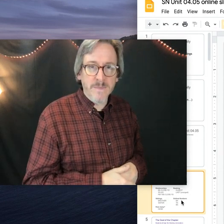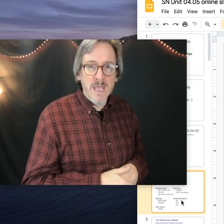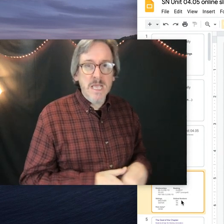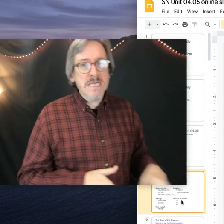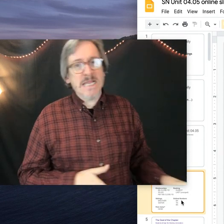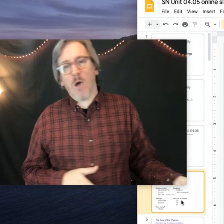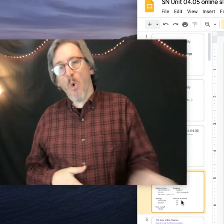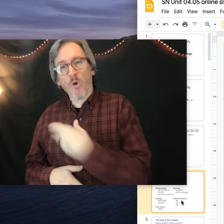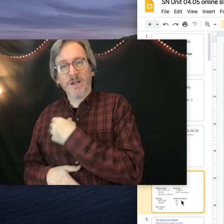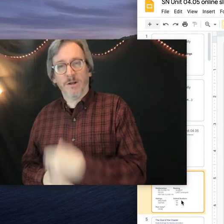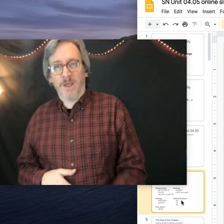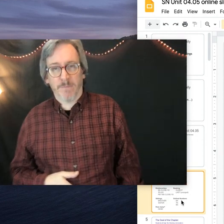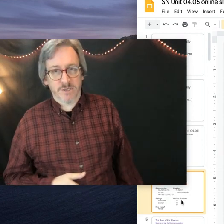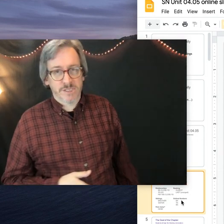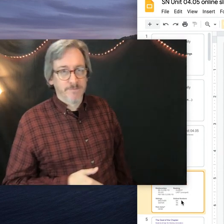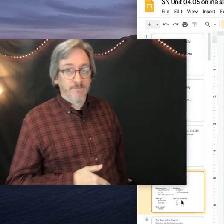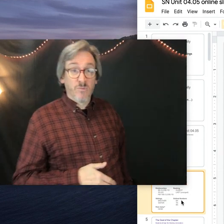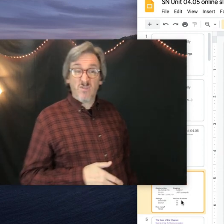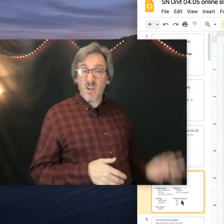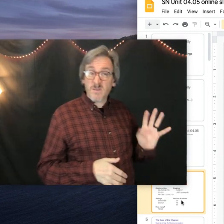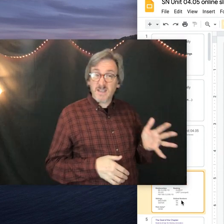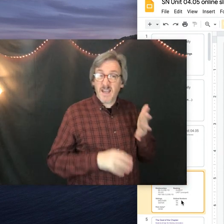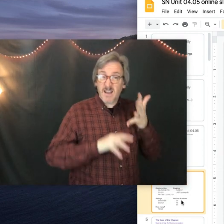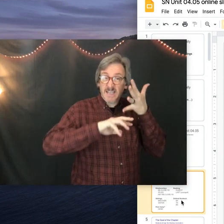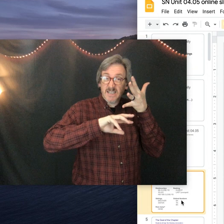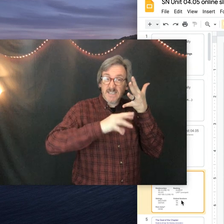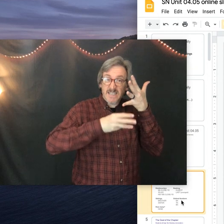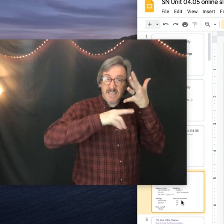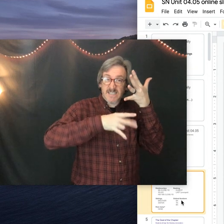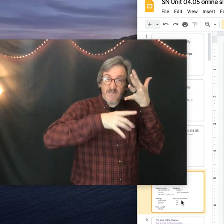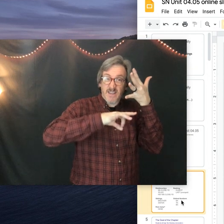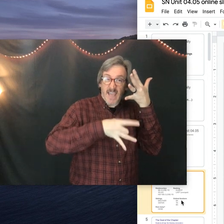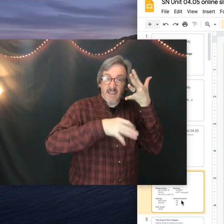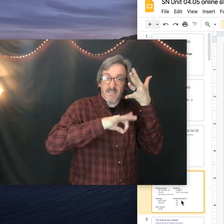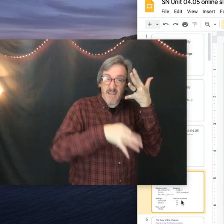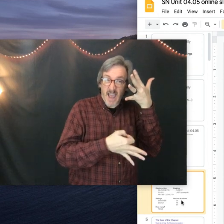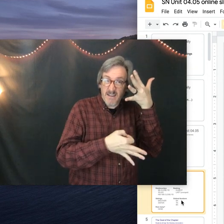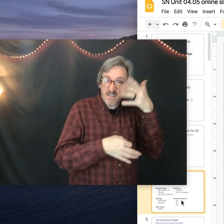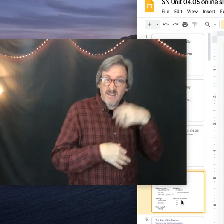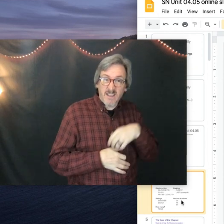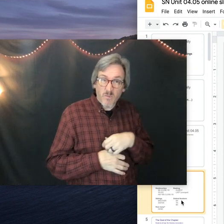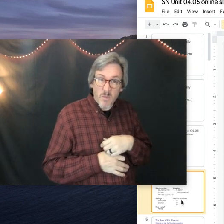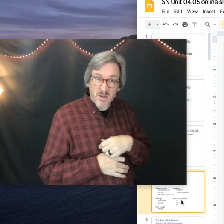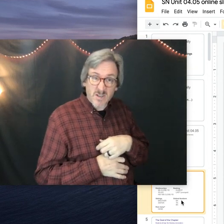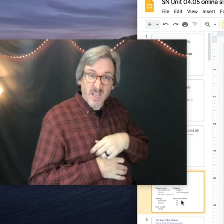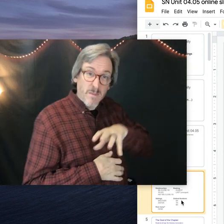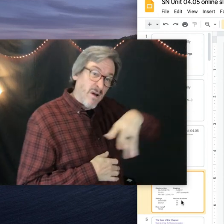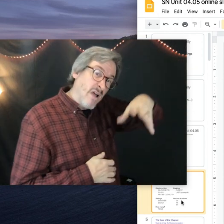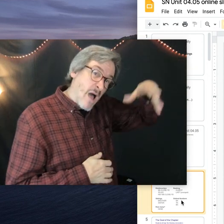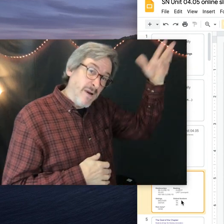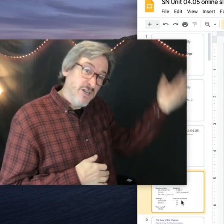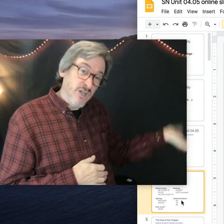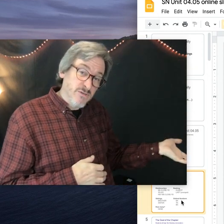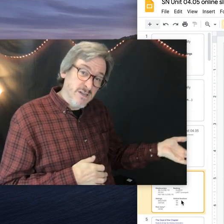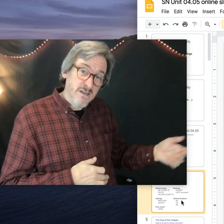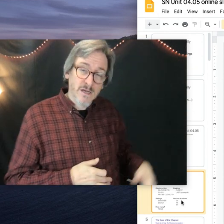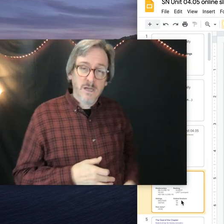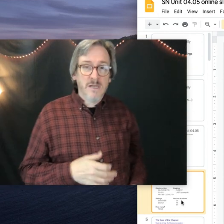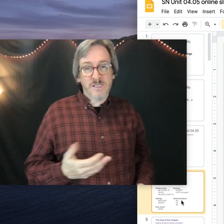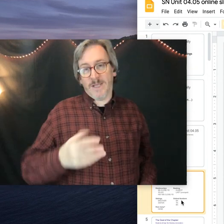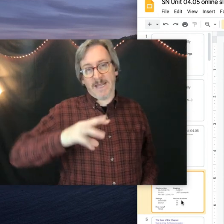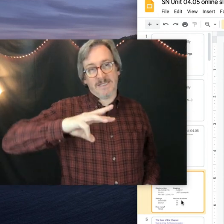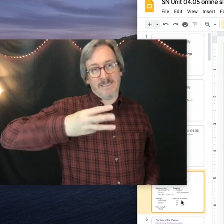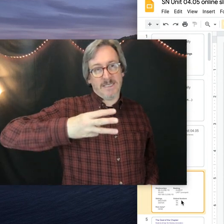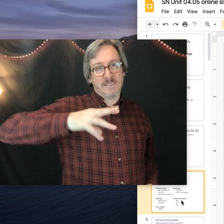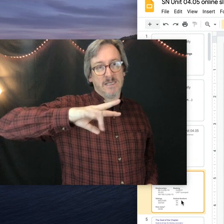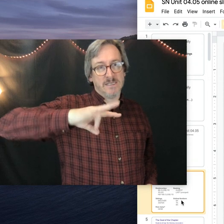Okay. Now, ordinal numbers. Talked about that like 6th, 7th, 8th, 9th when we were talking about how many children.